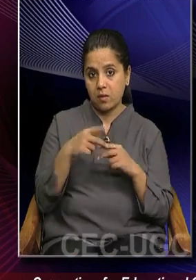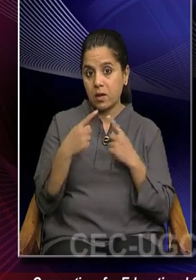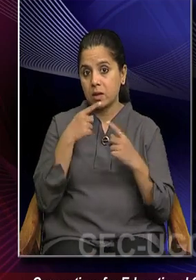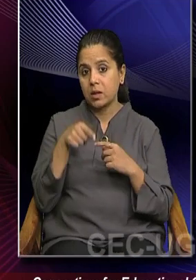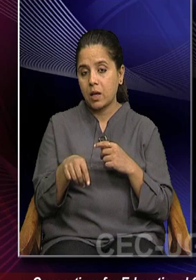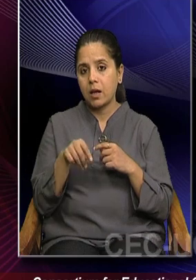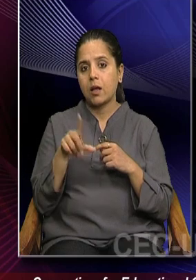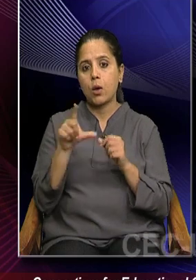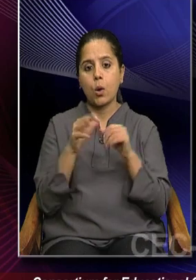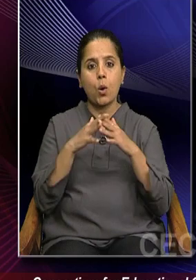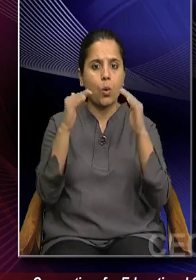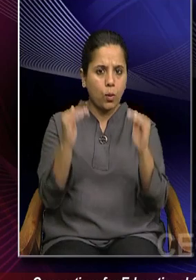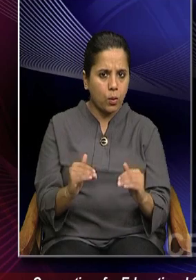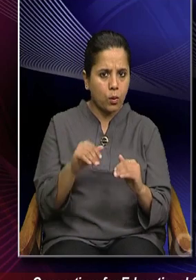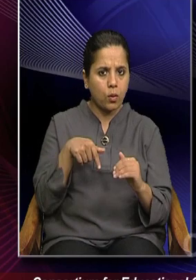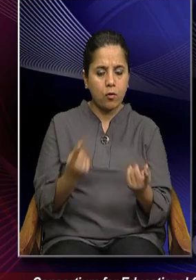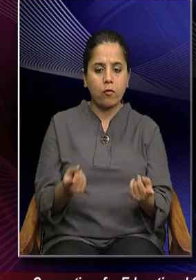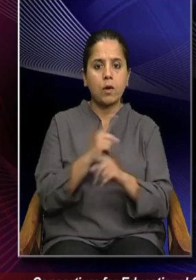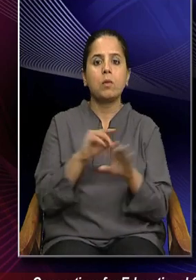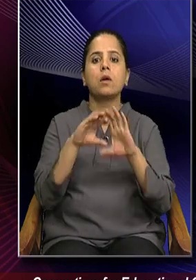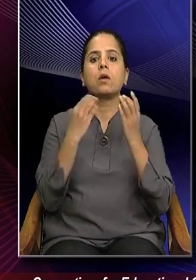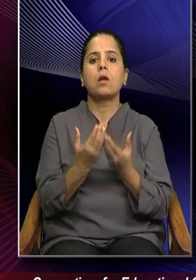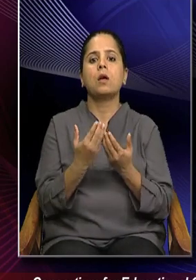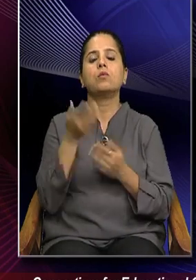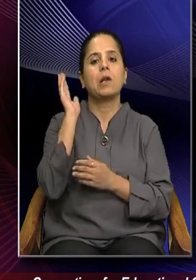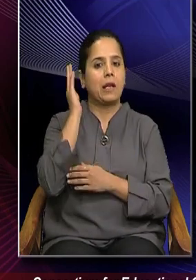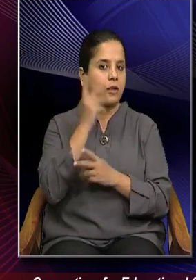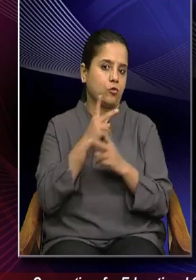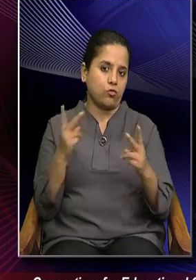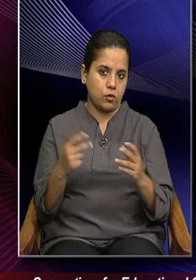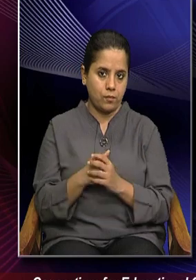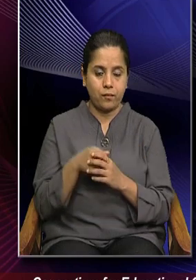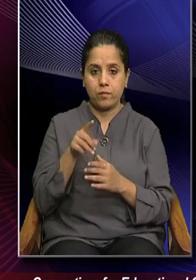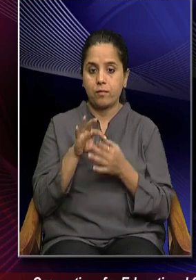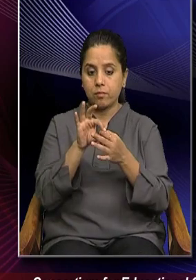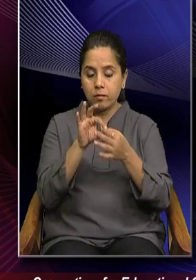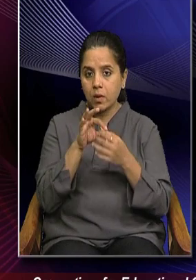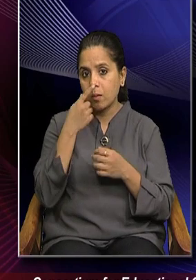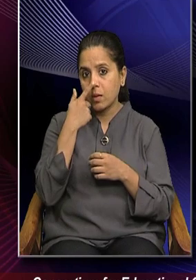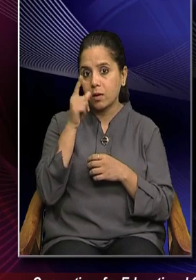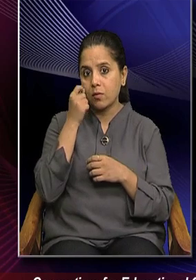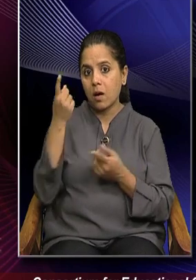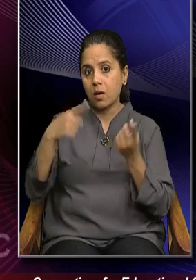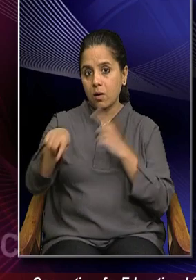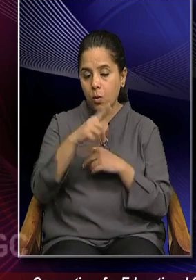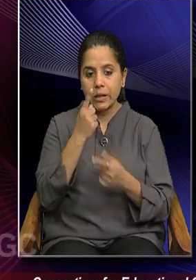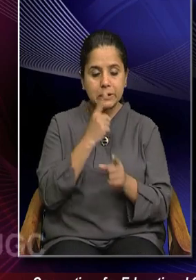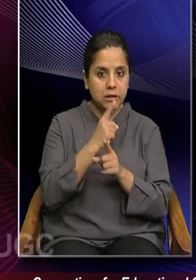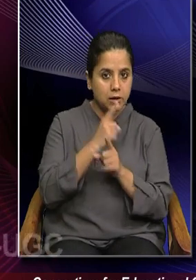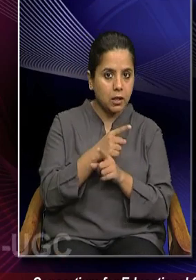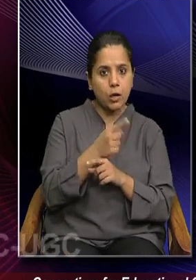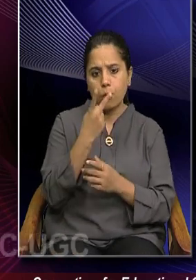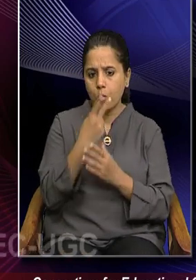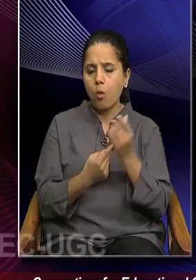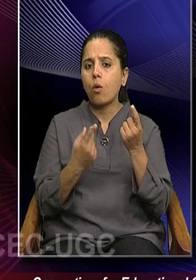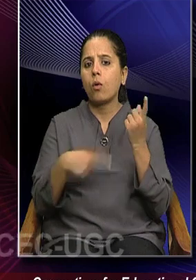low grade and using the flipped classroom lectures. The engagement of the parents and the teachers both